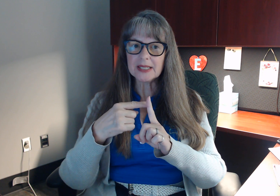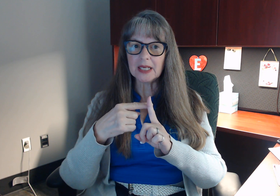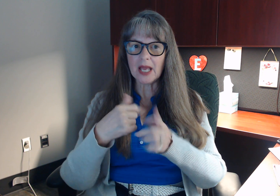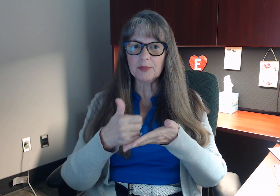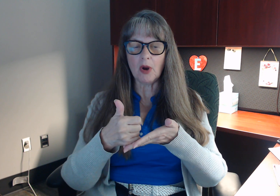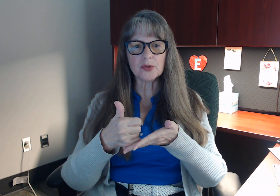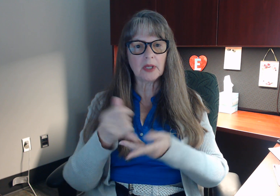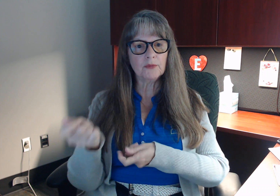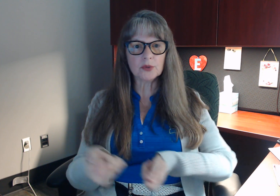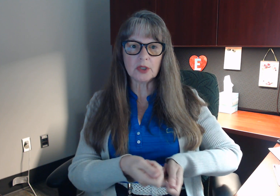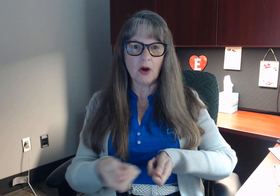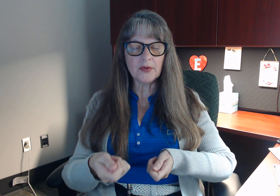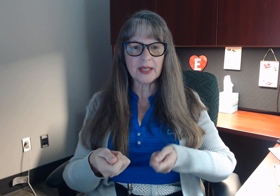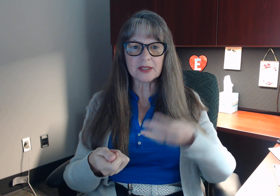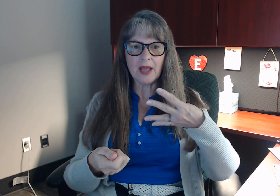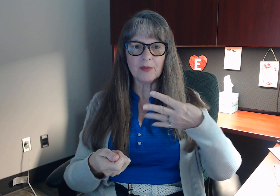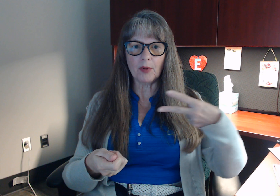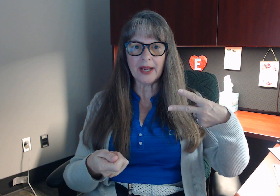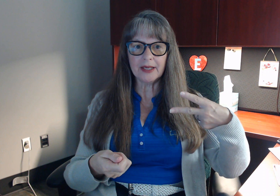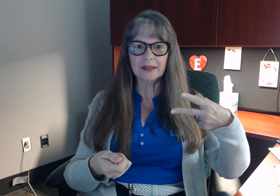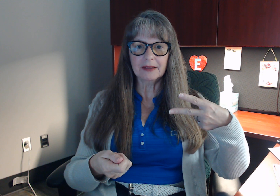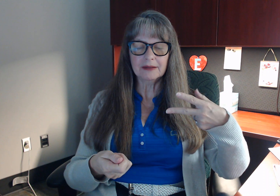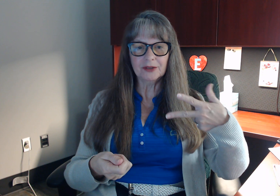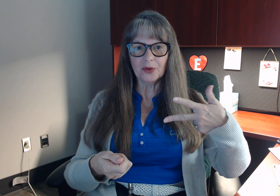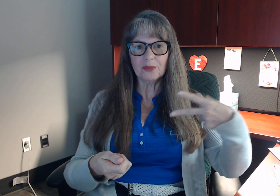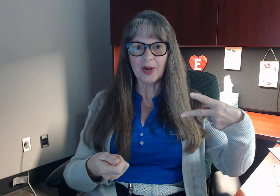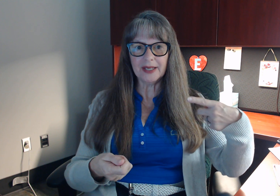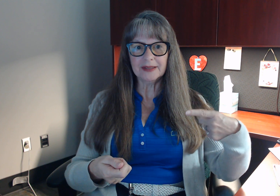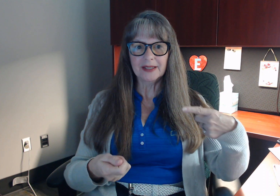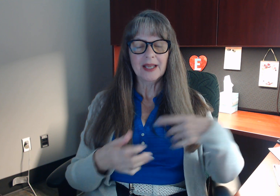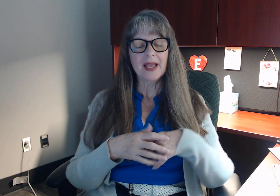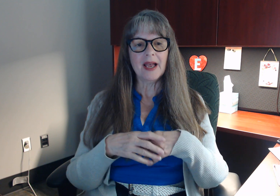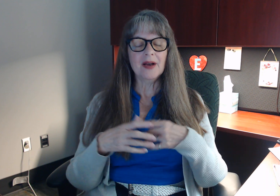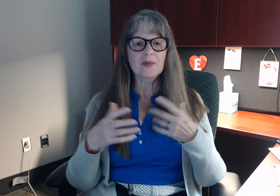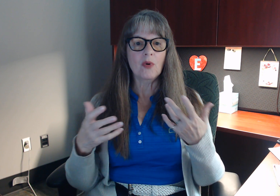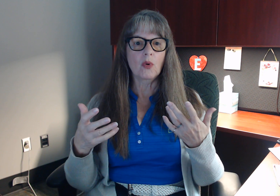help you also, like if you're into golf and they still have a bracket, right?